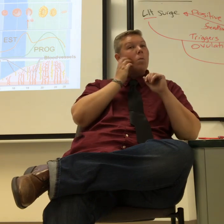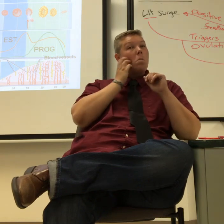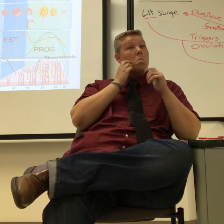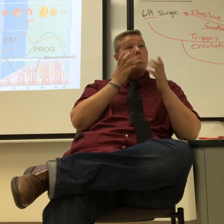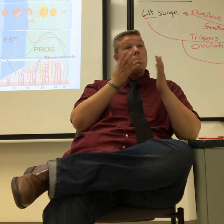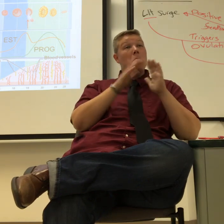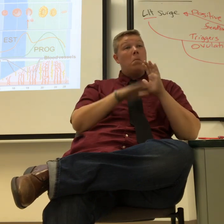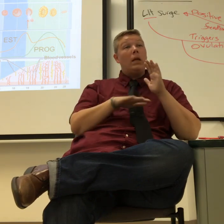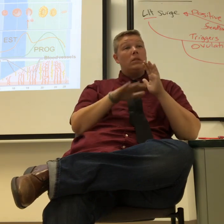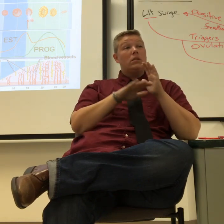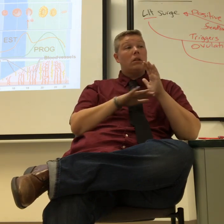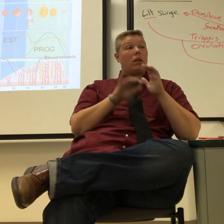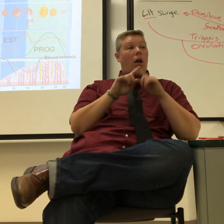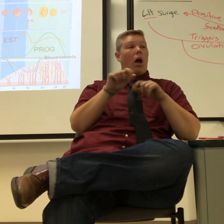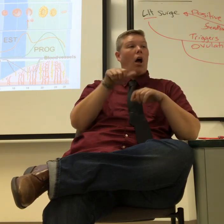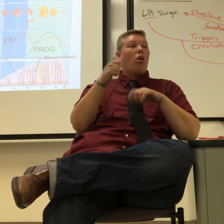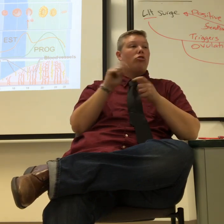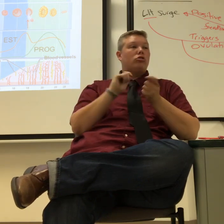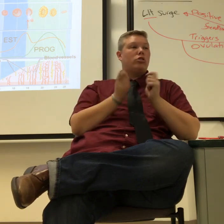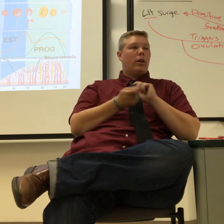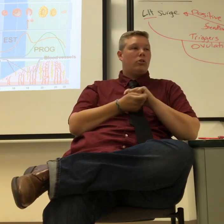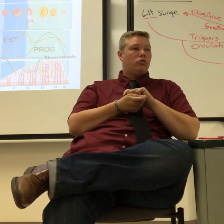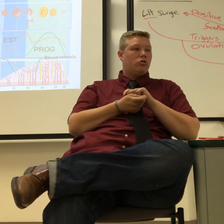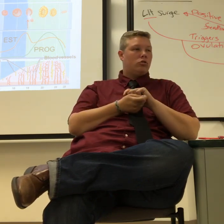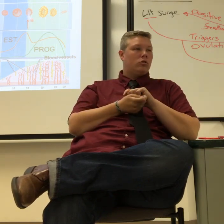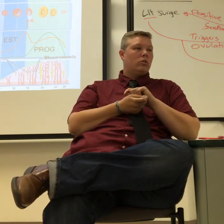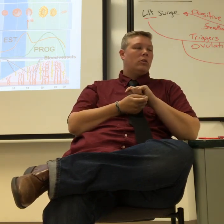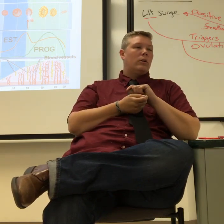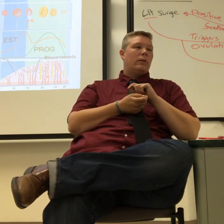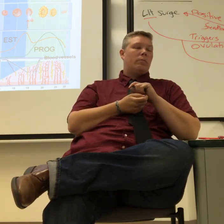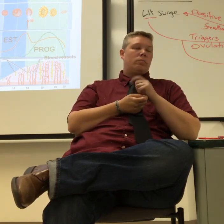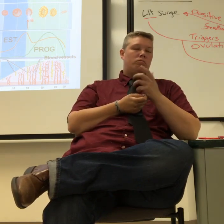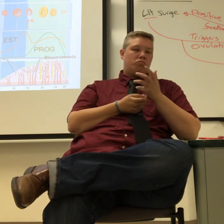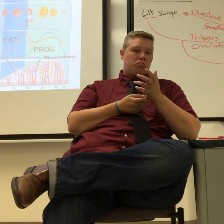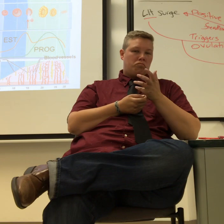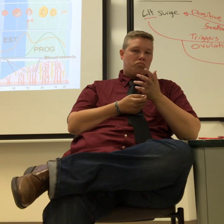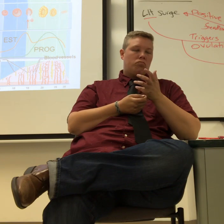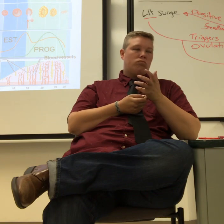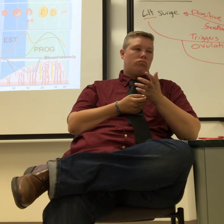basically, another change is you want to reform